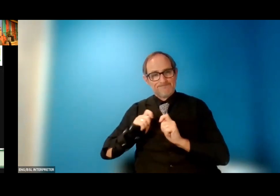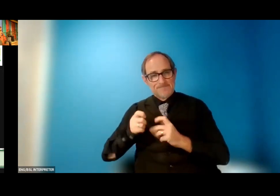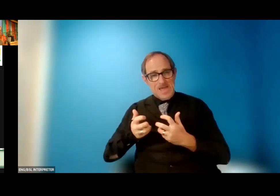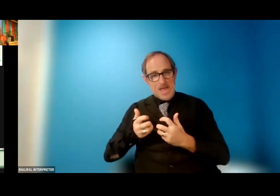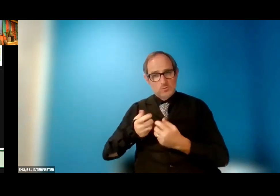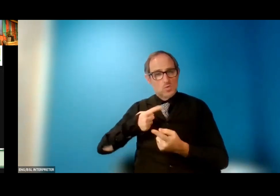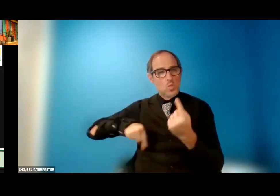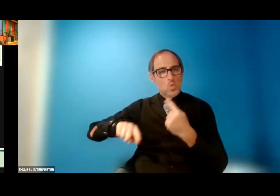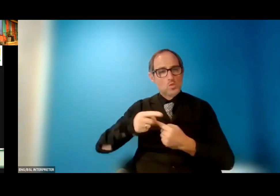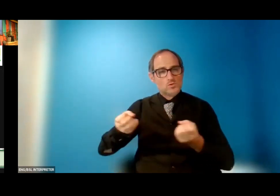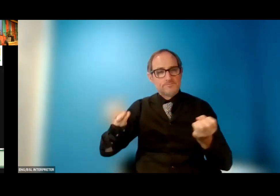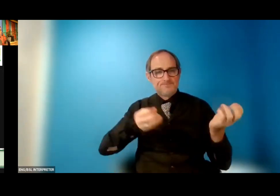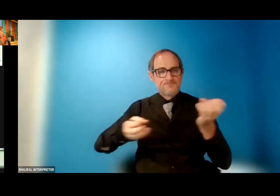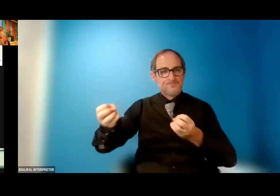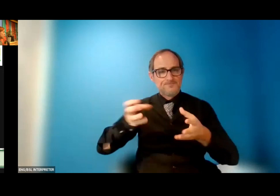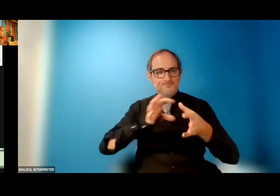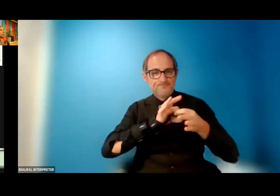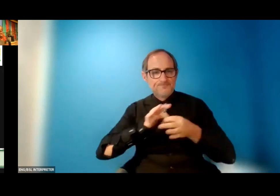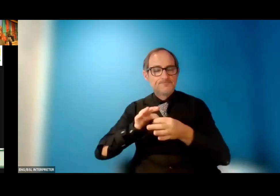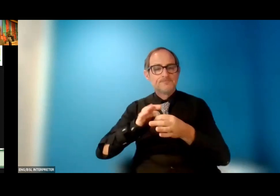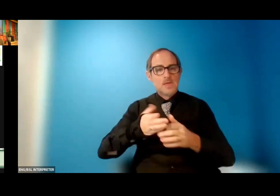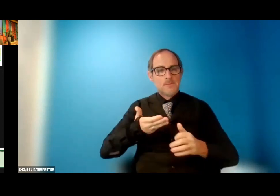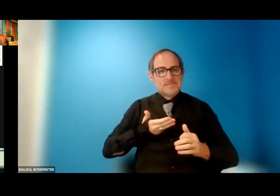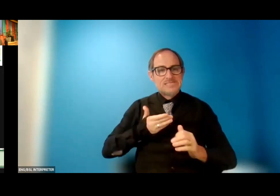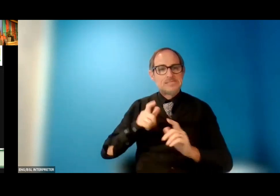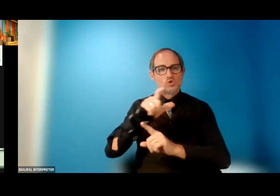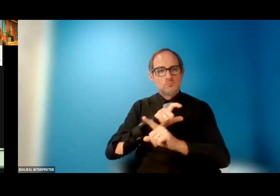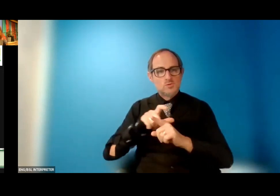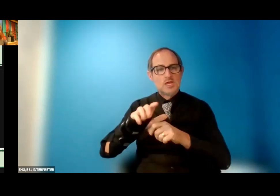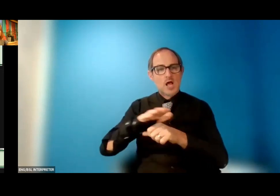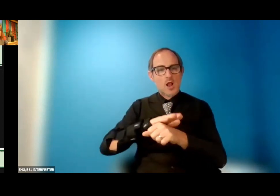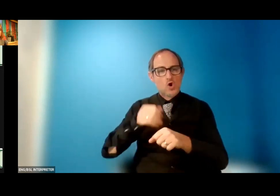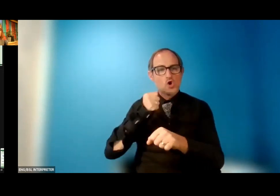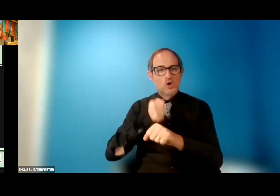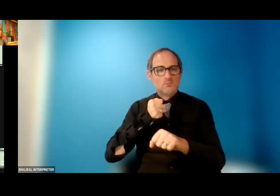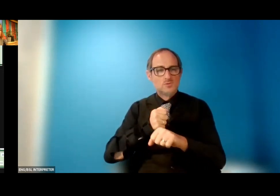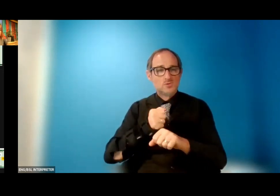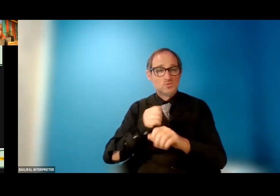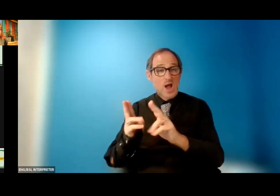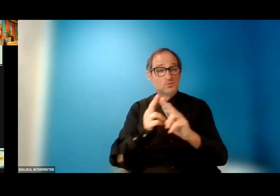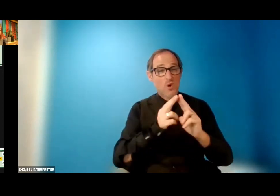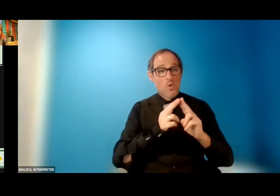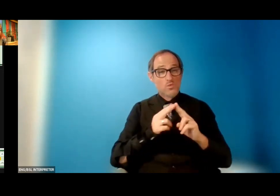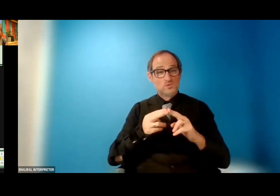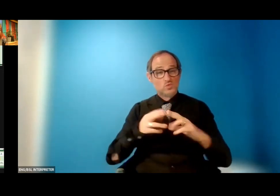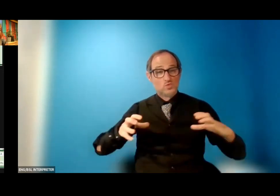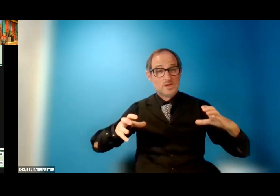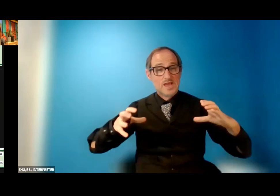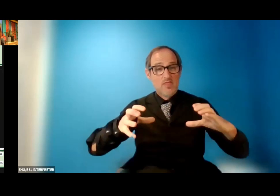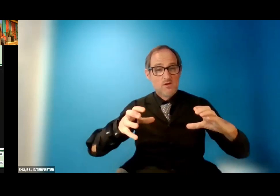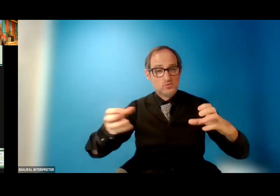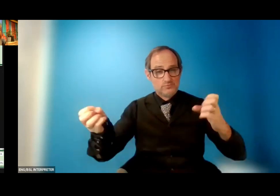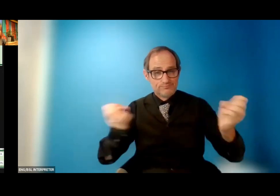everybody contribute? What can the businesses, the community organizations, the individuals, the households contribute? And finally, the final